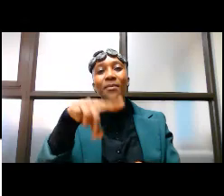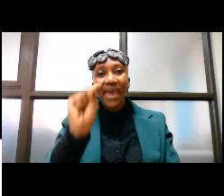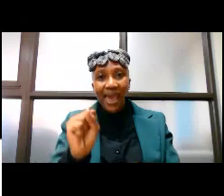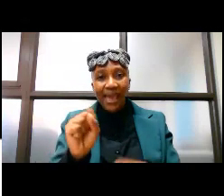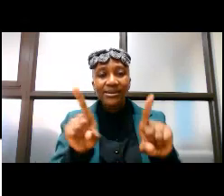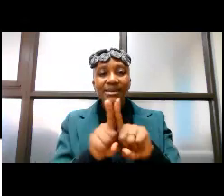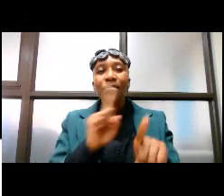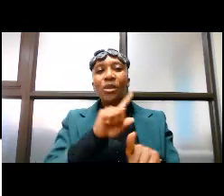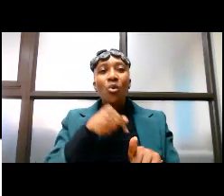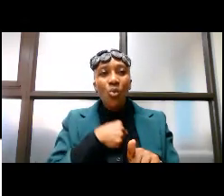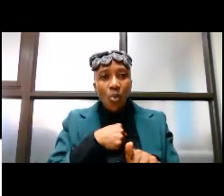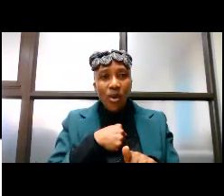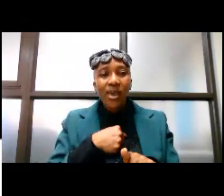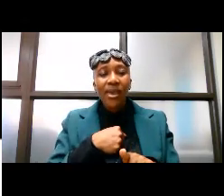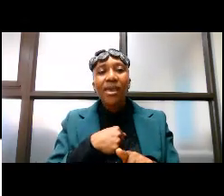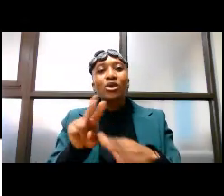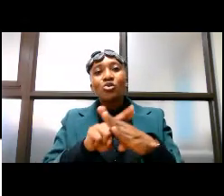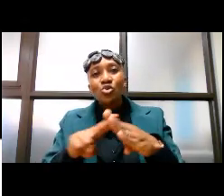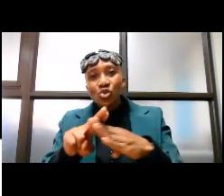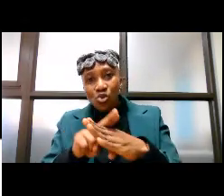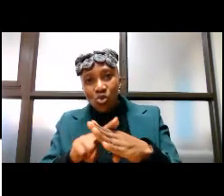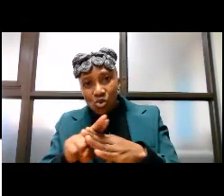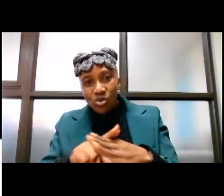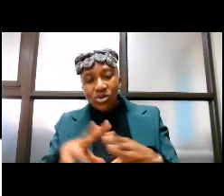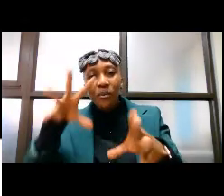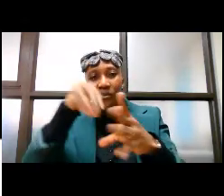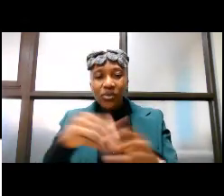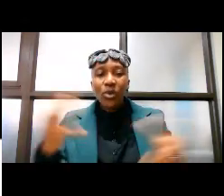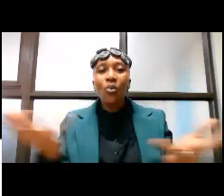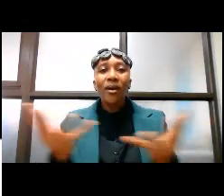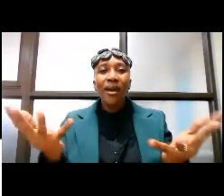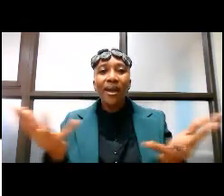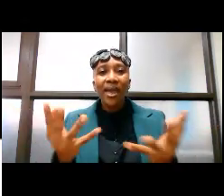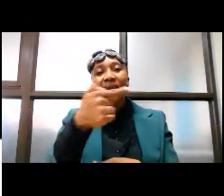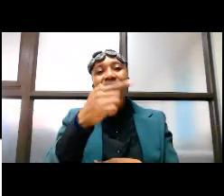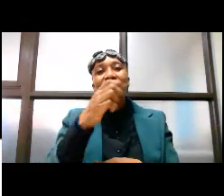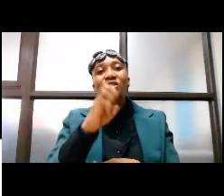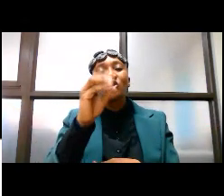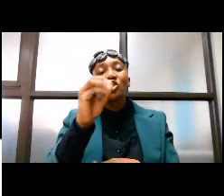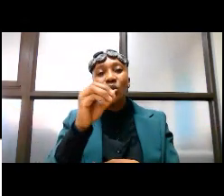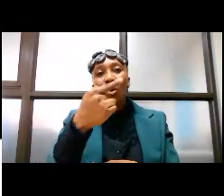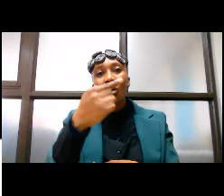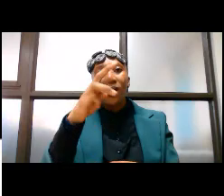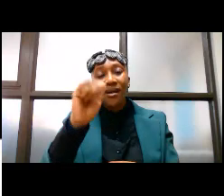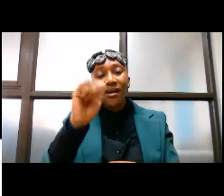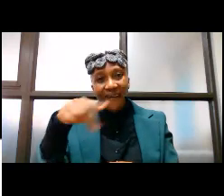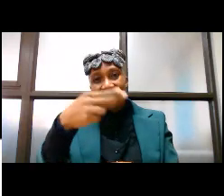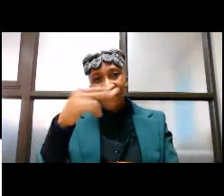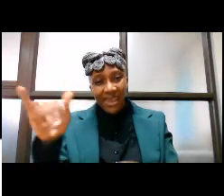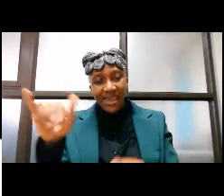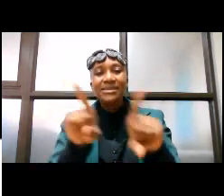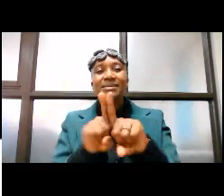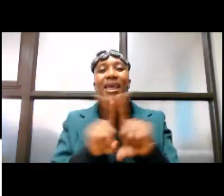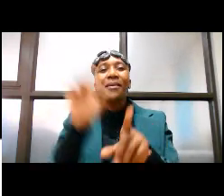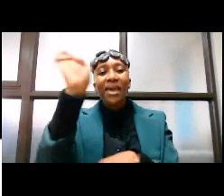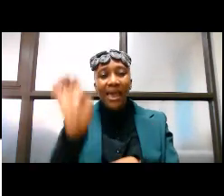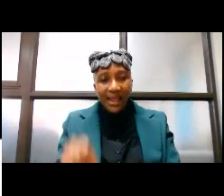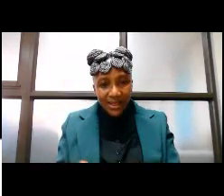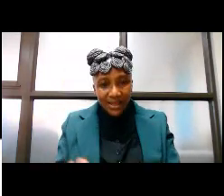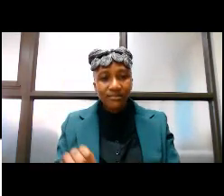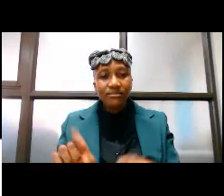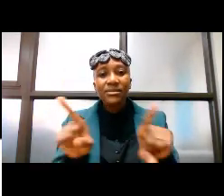these concepts within geography, even in English, where activism and awareness is also important.